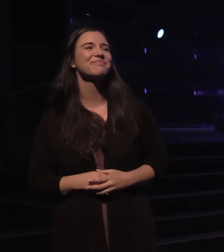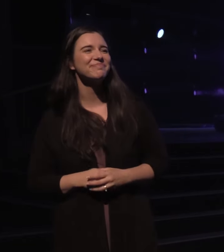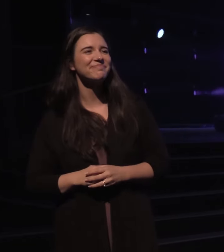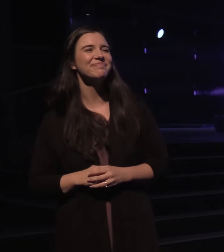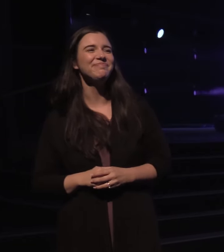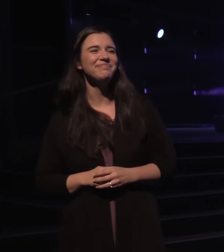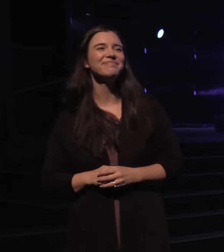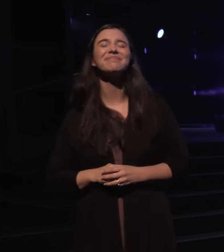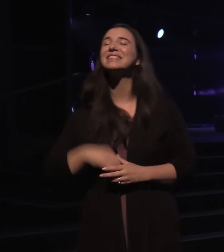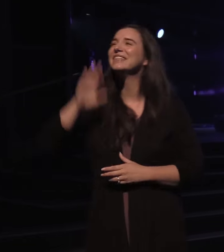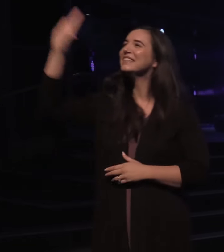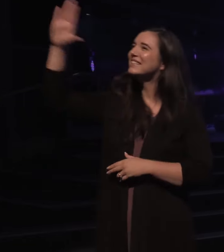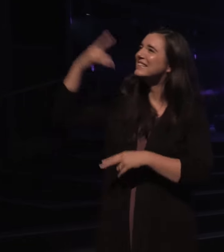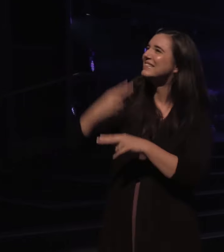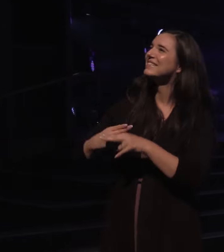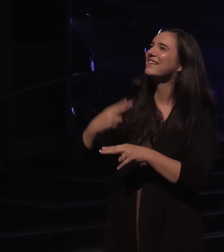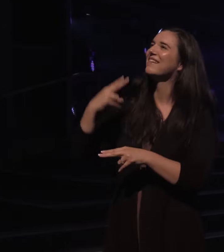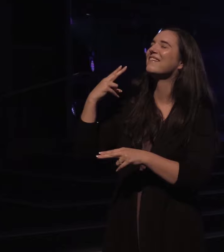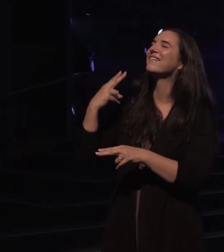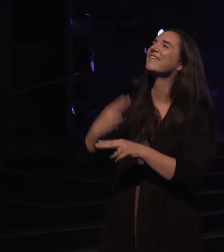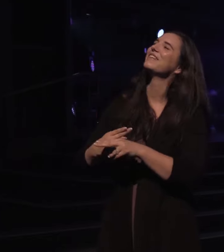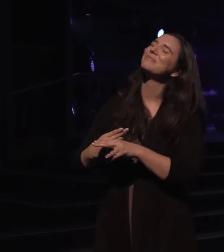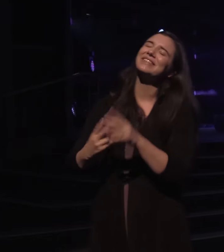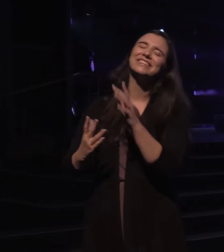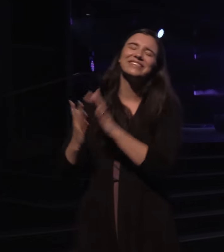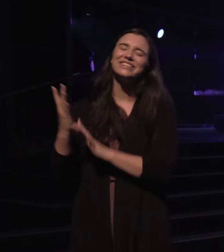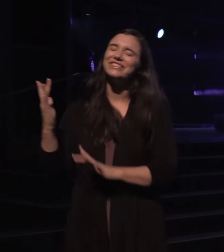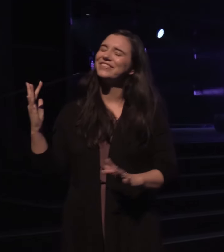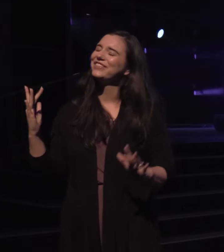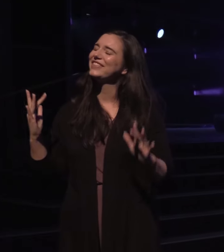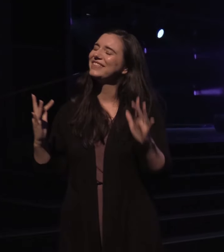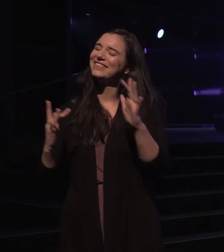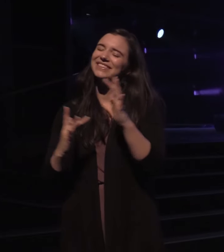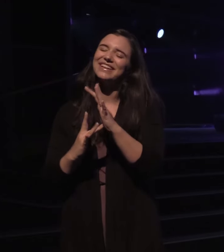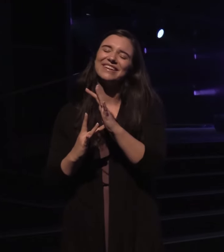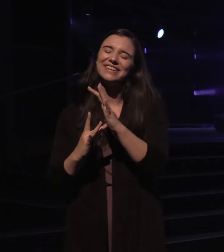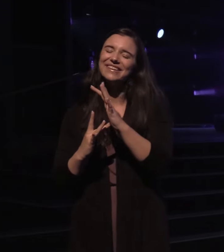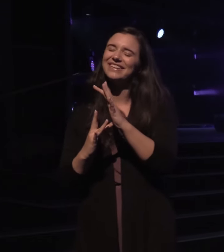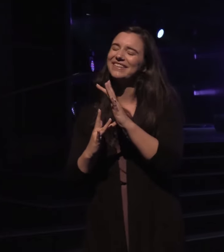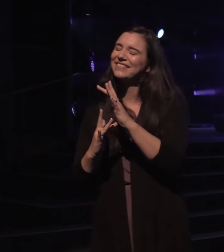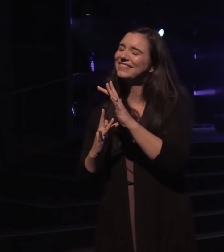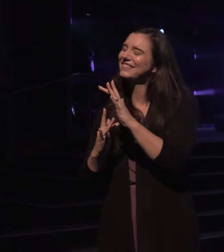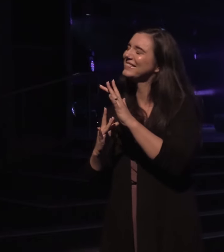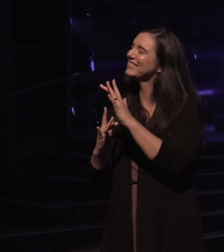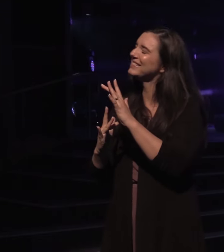His name is Jesus.